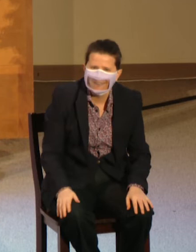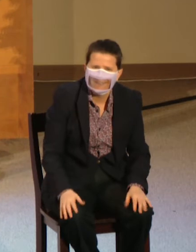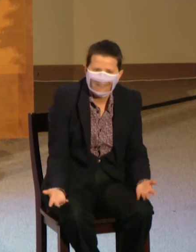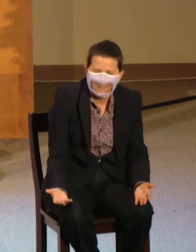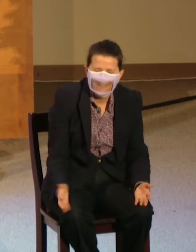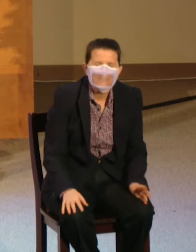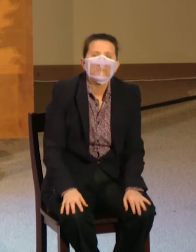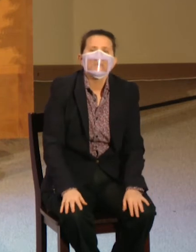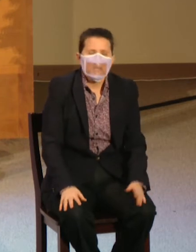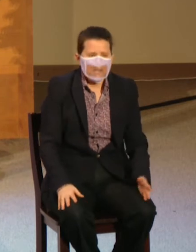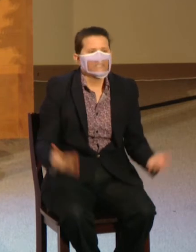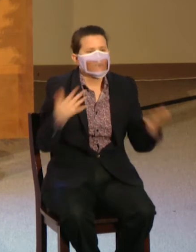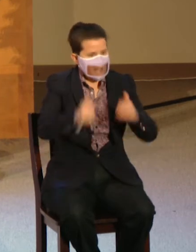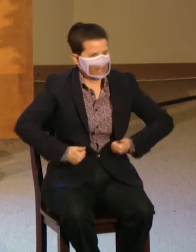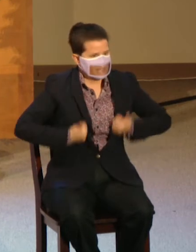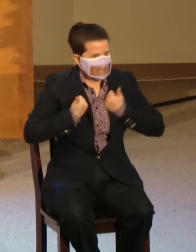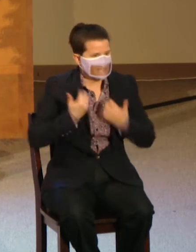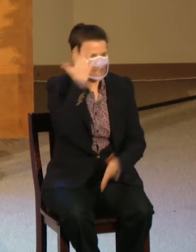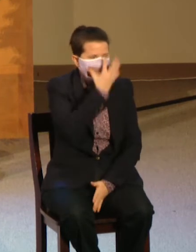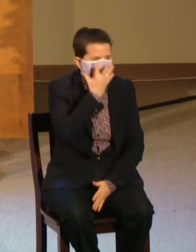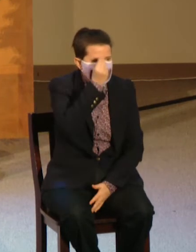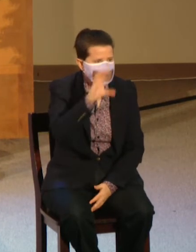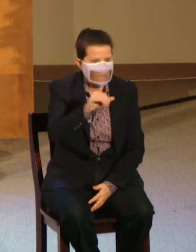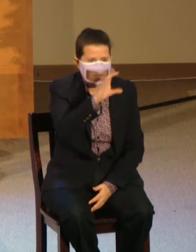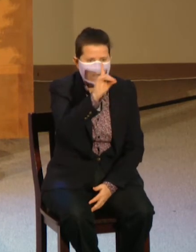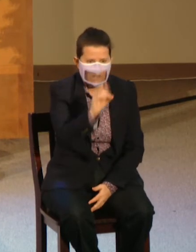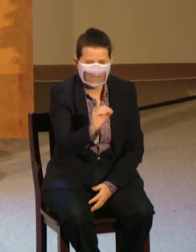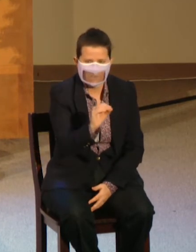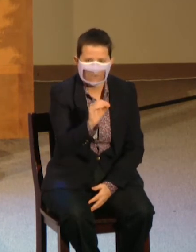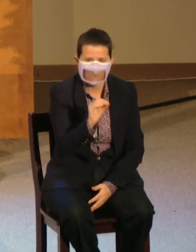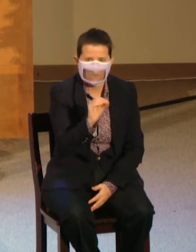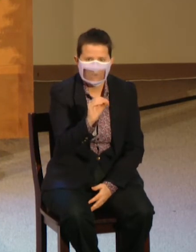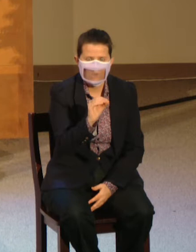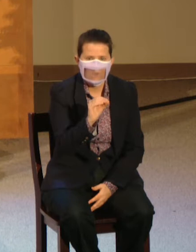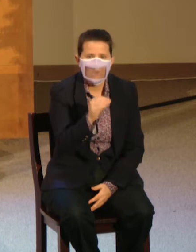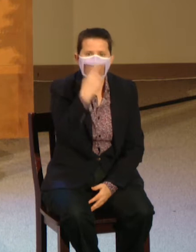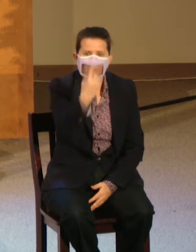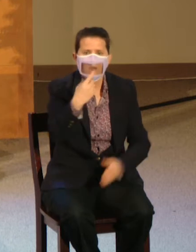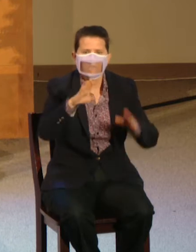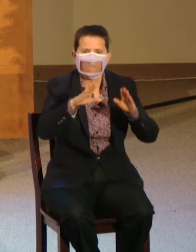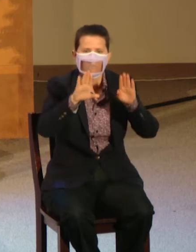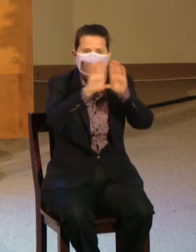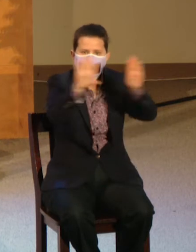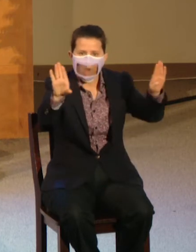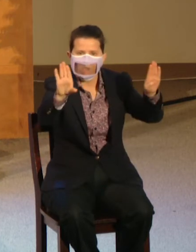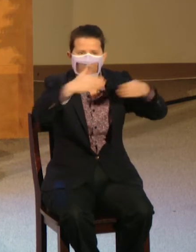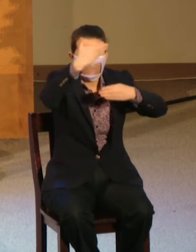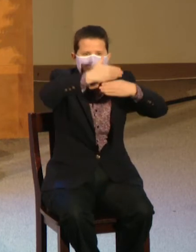So I got to live in this beautiful condo. One whole wall was windows that looked out on the